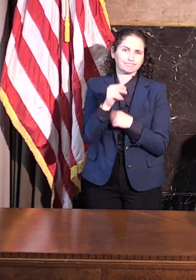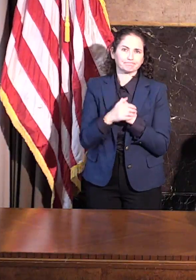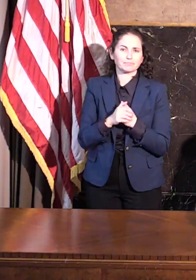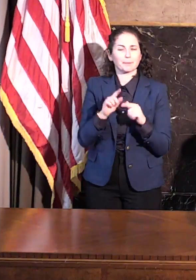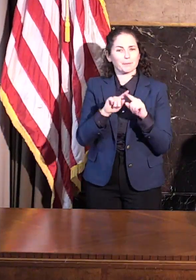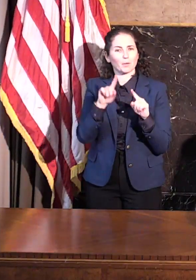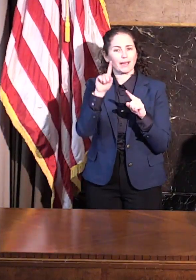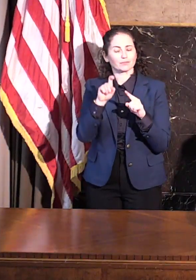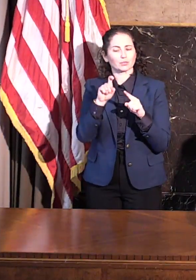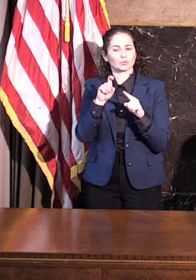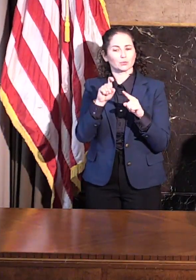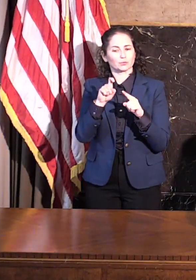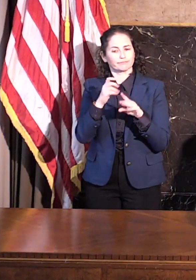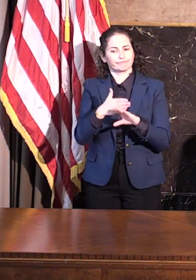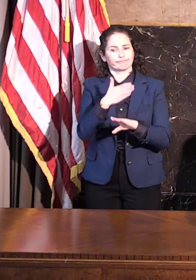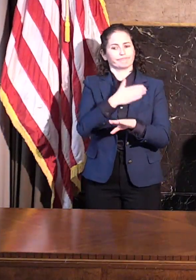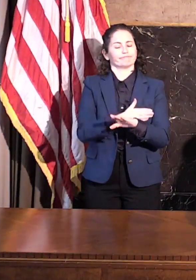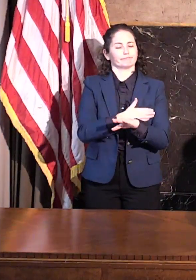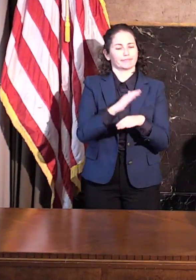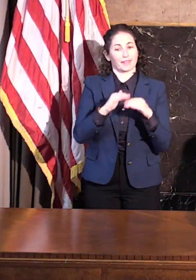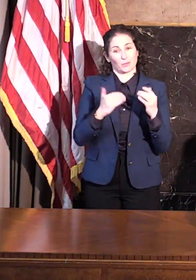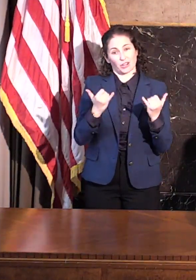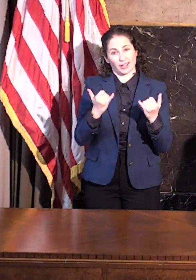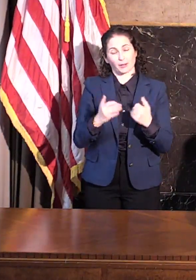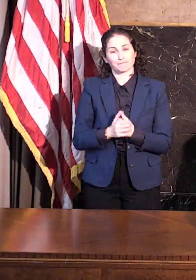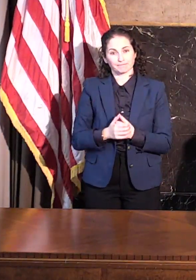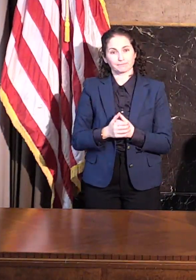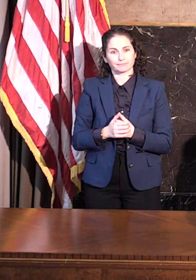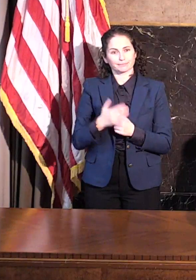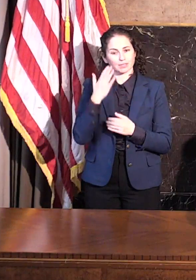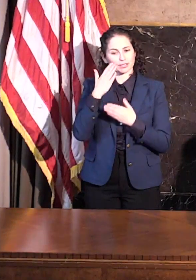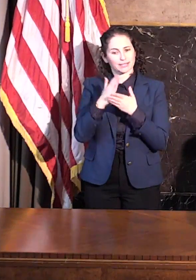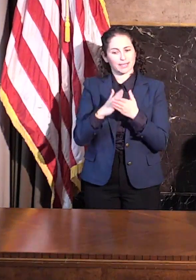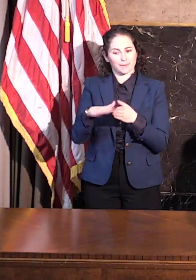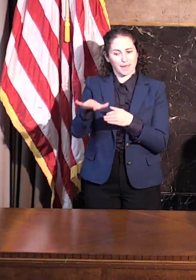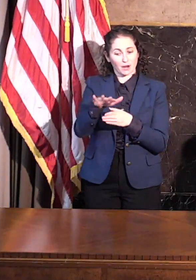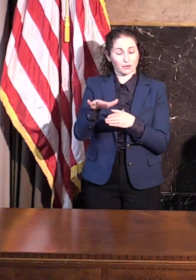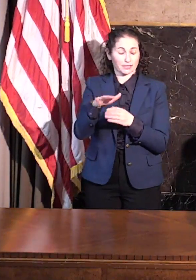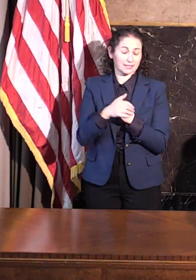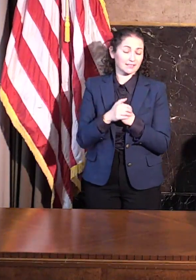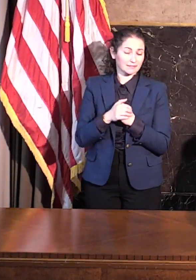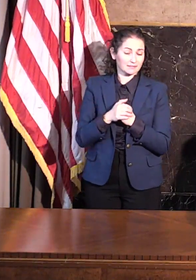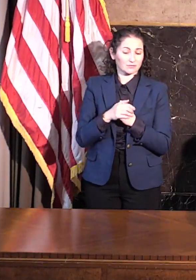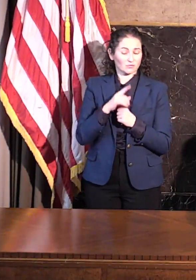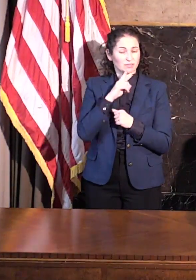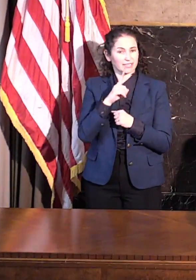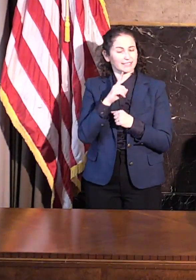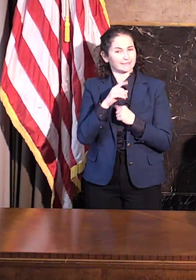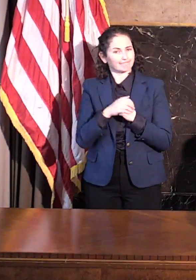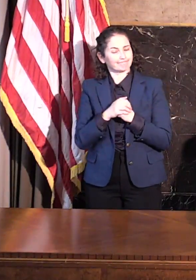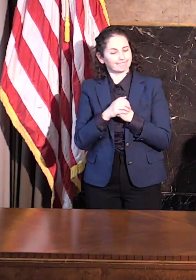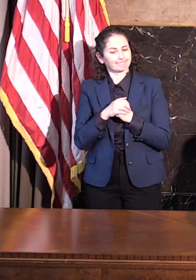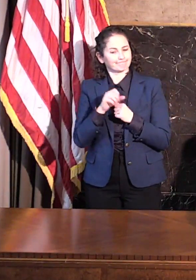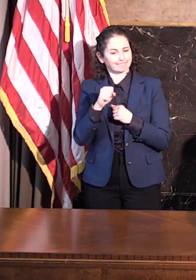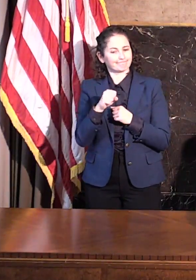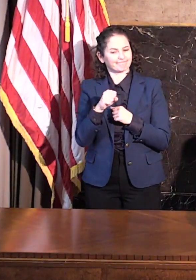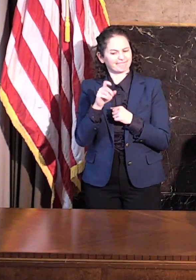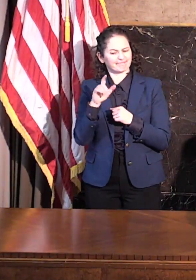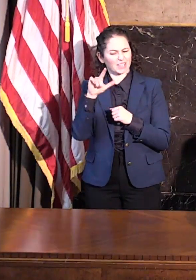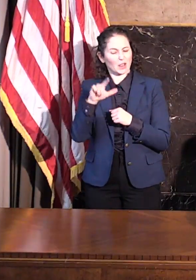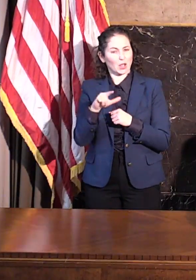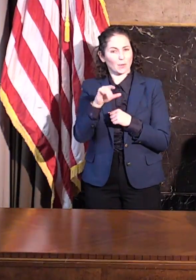to, for example, the case growth in our nursing homes that he just mentioned. So we have more than 80% of our nursing home